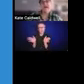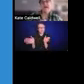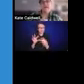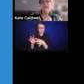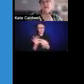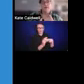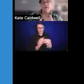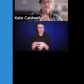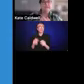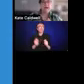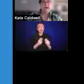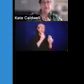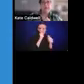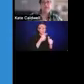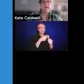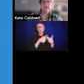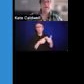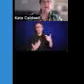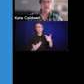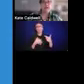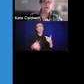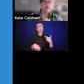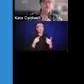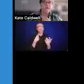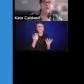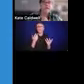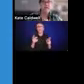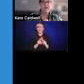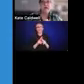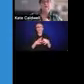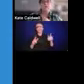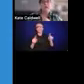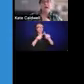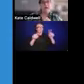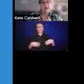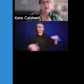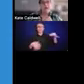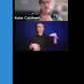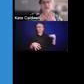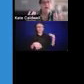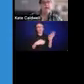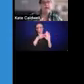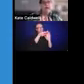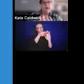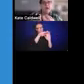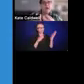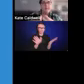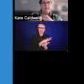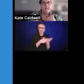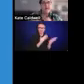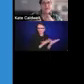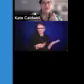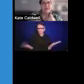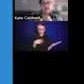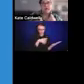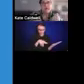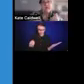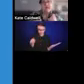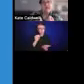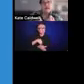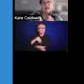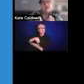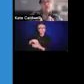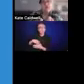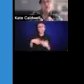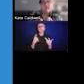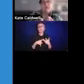and using documents and art and artifacts as well. But it's really about enmeshing oneself